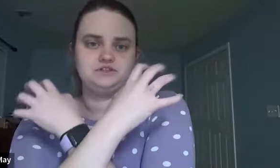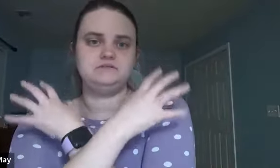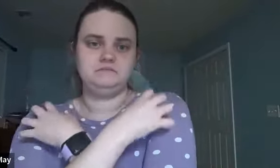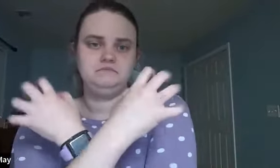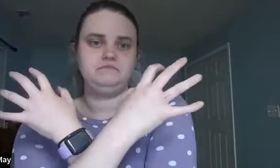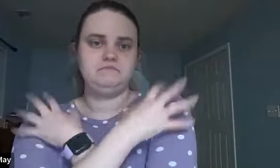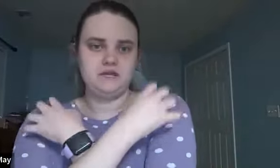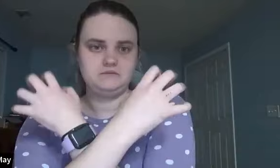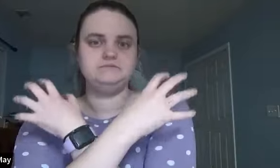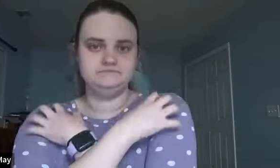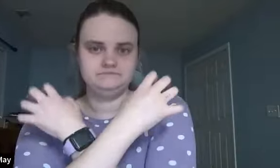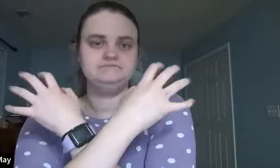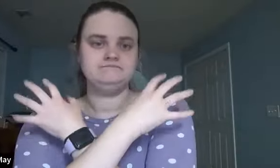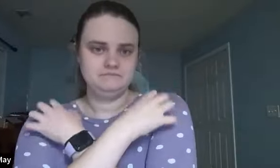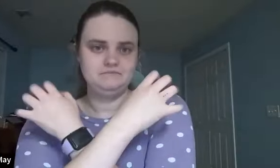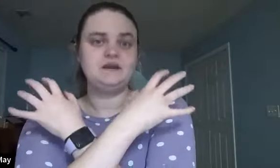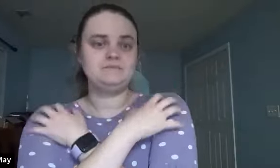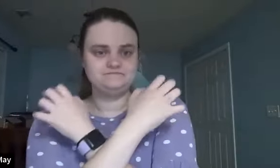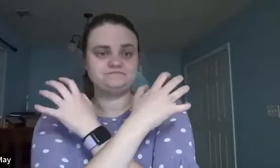motion. Bear. Bear.